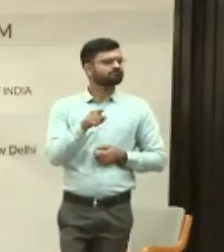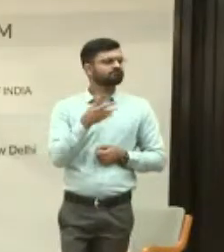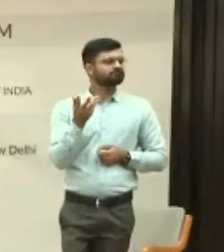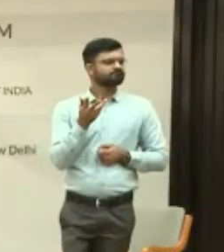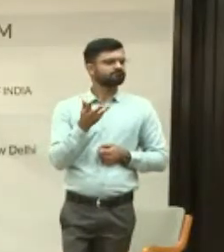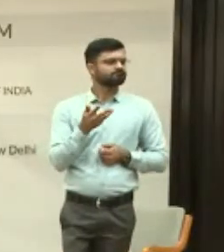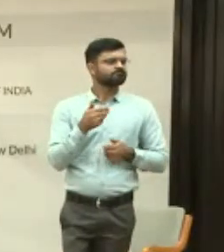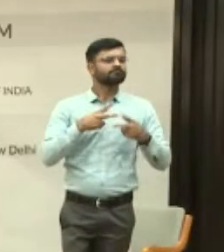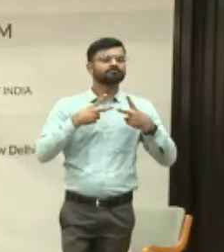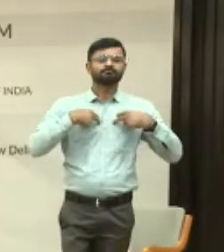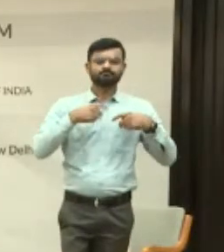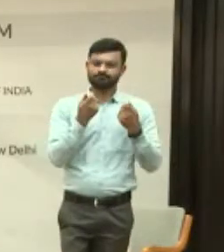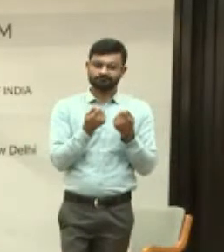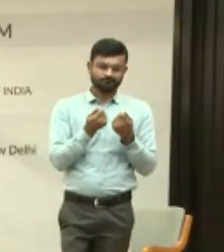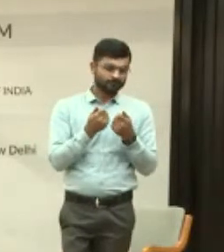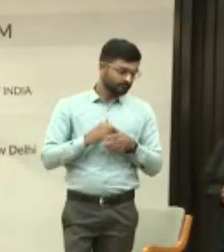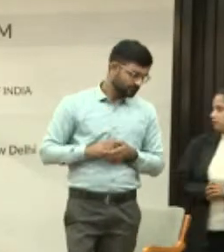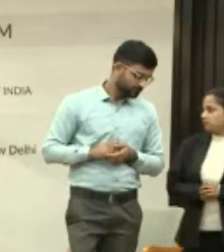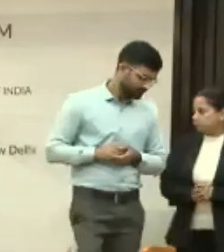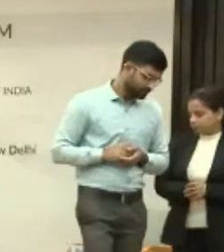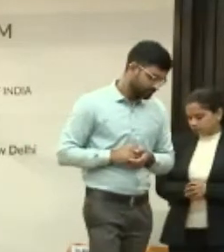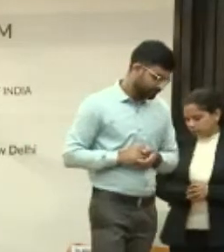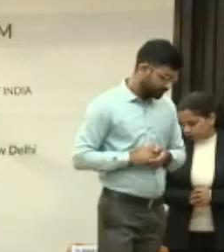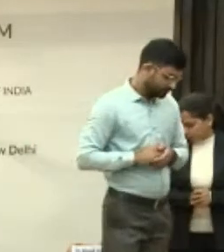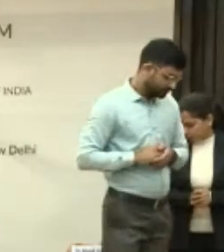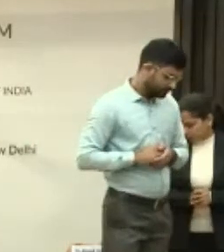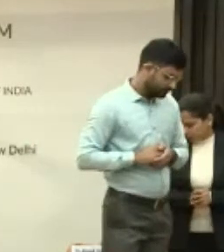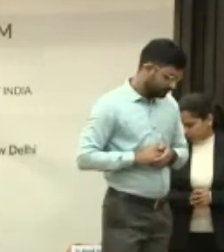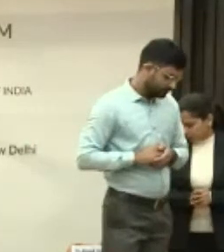it is at the cost of the public.